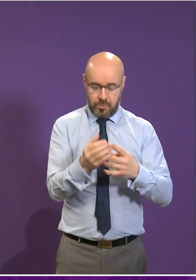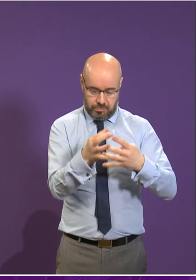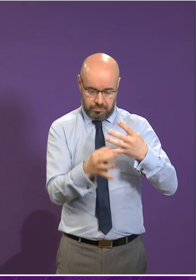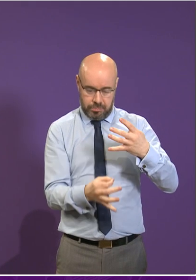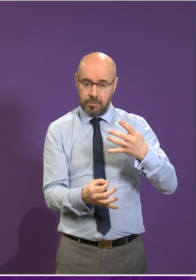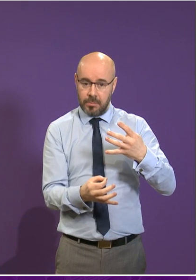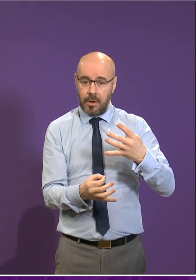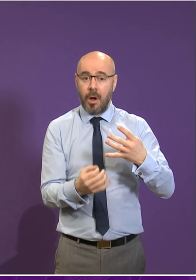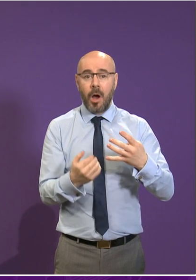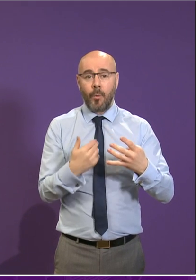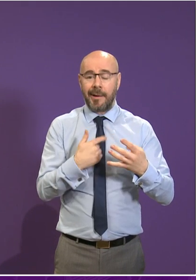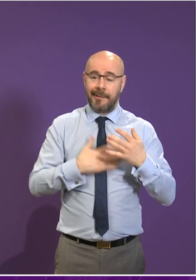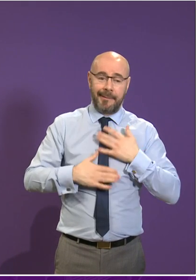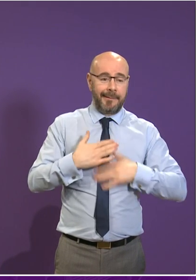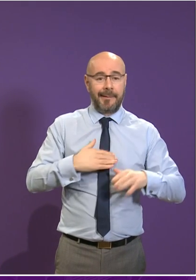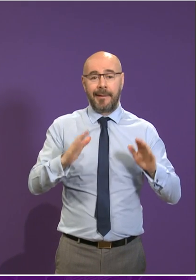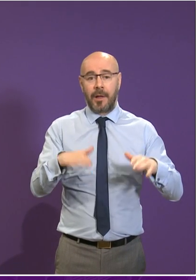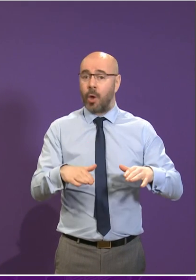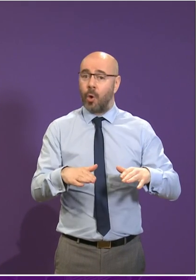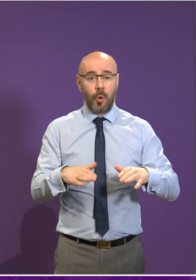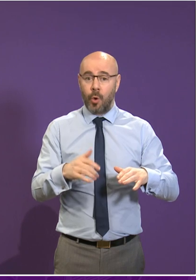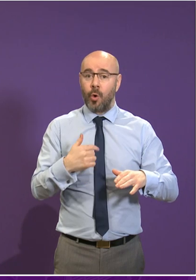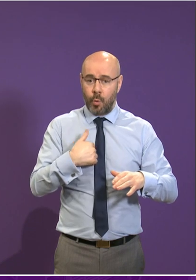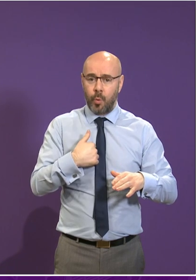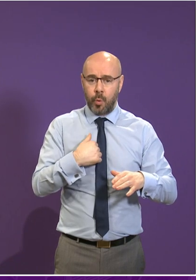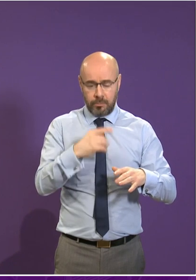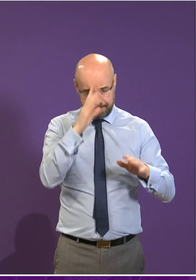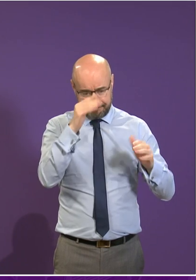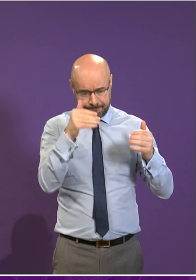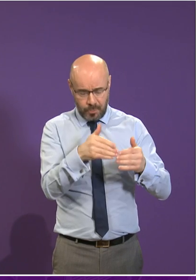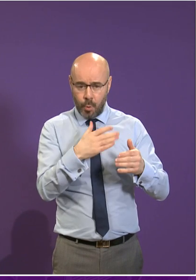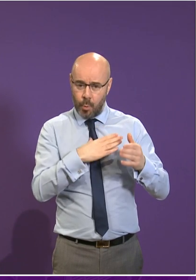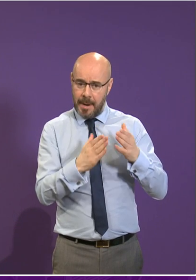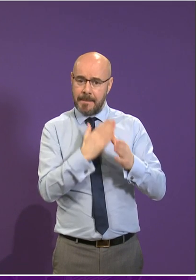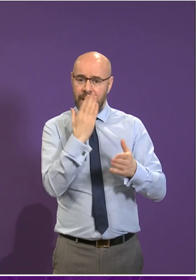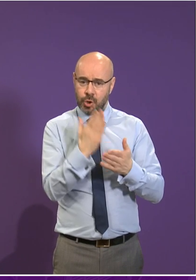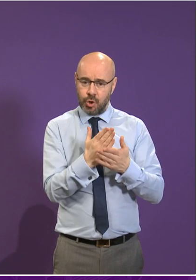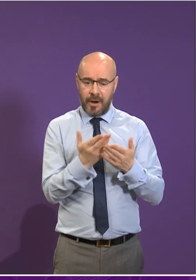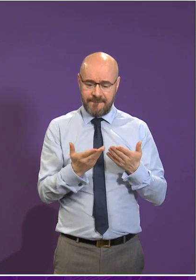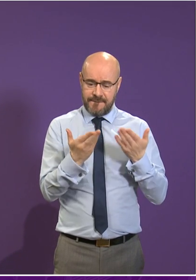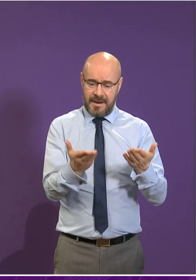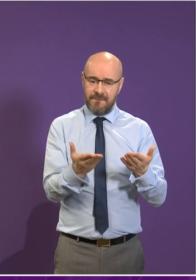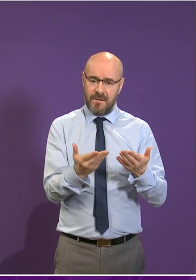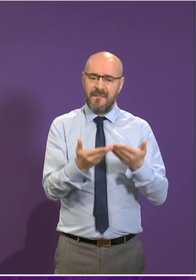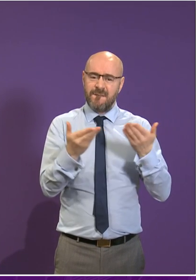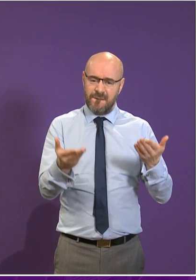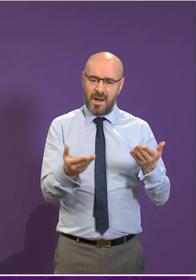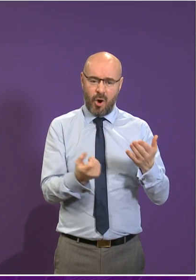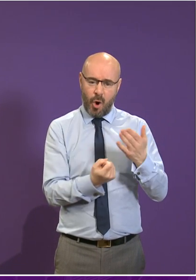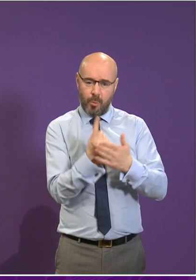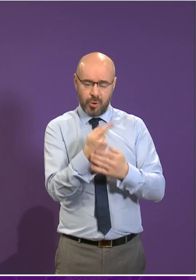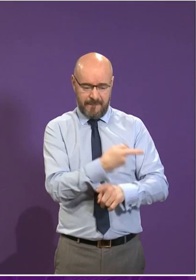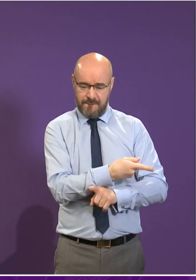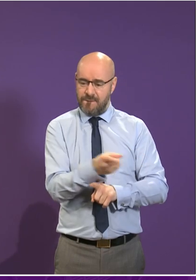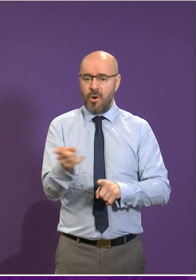complacent. As with all areas of access, we are ambitious and sharply focused on securing a more equitable distribution of opportunities for all, and I look